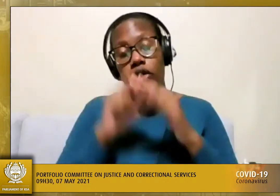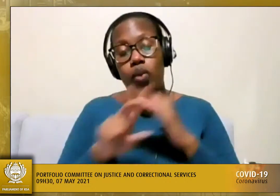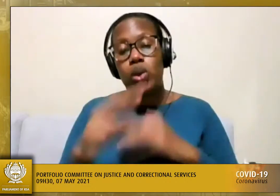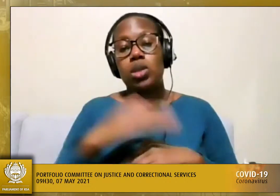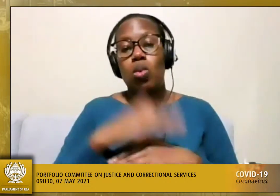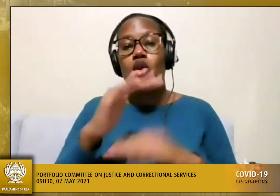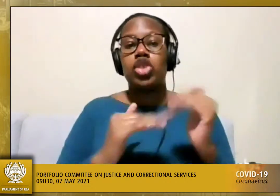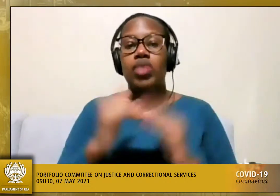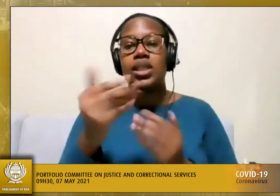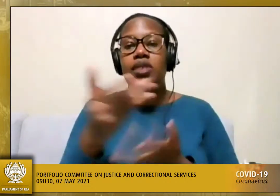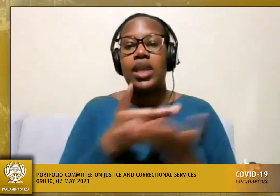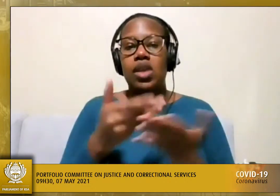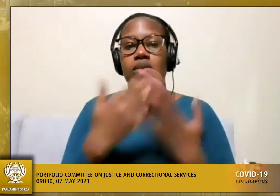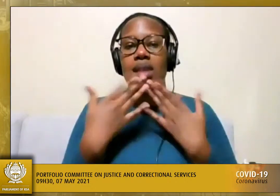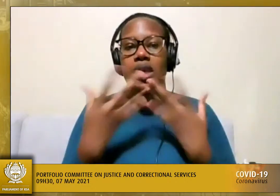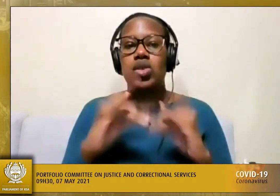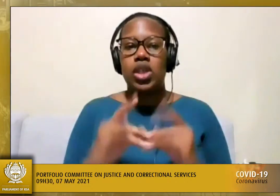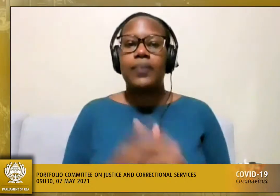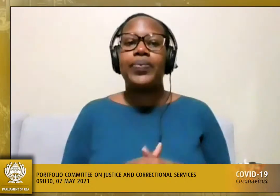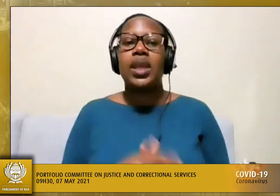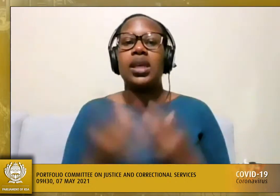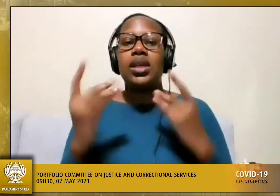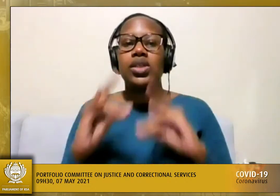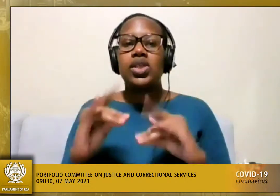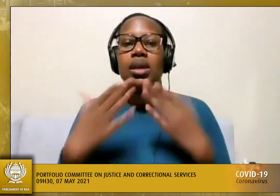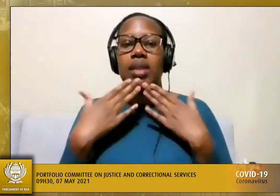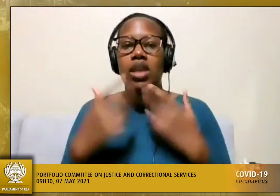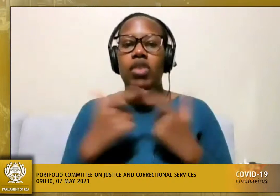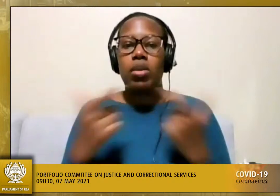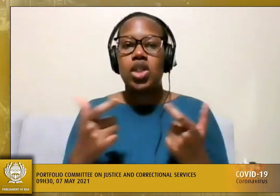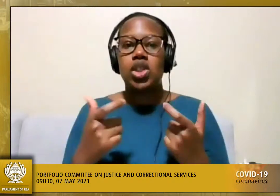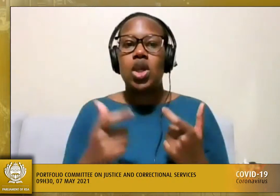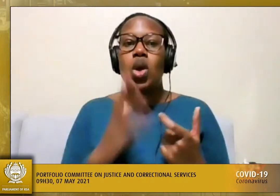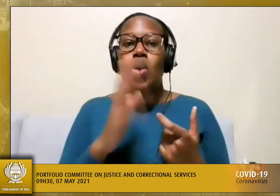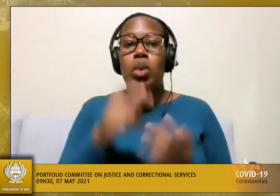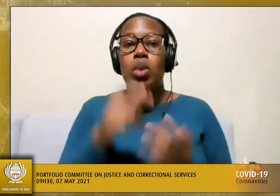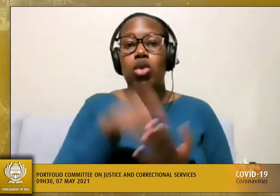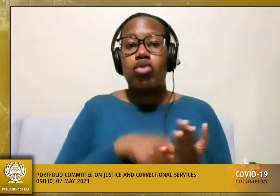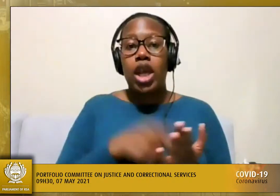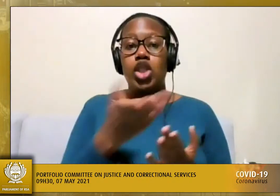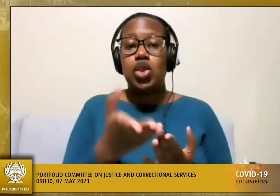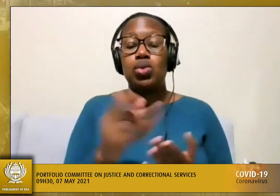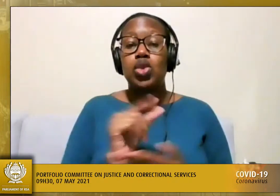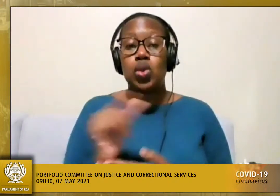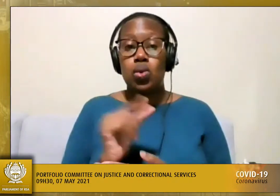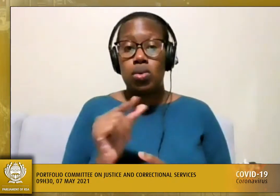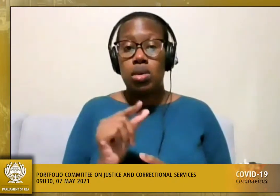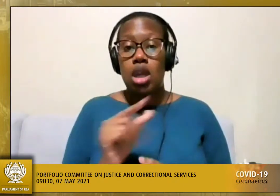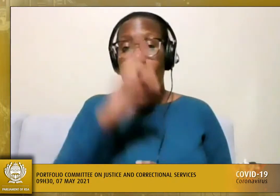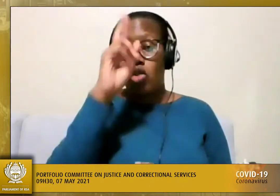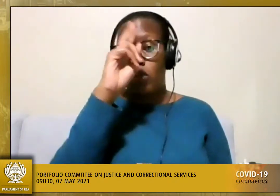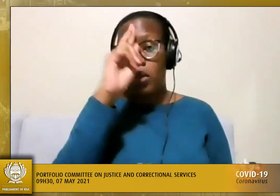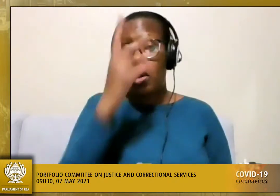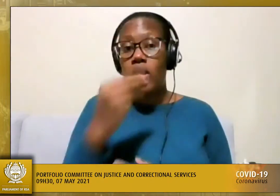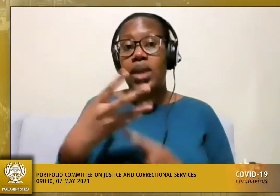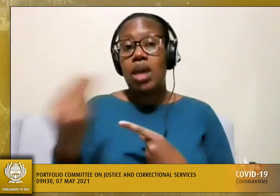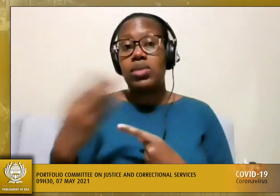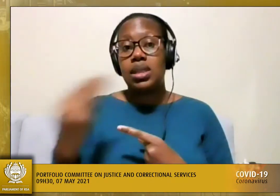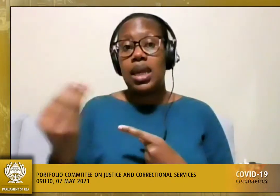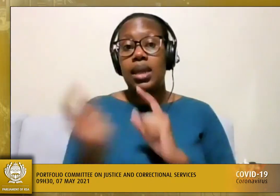thank you chair thank you very much we will be writing to you soon you remember we have an outstanding